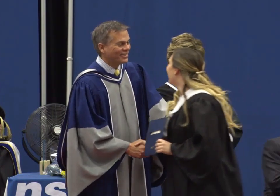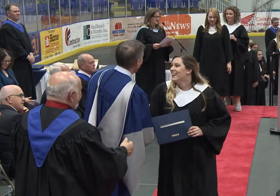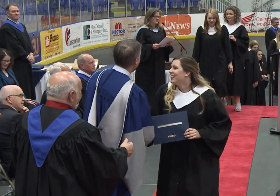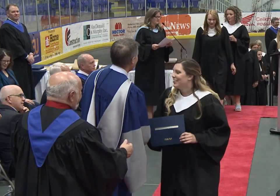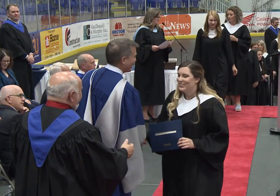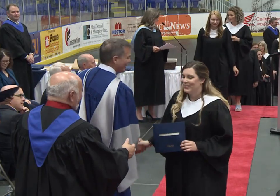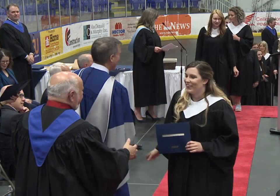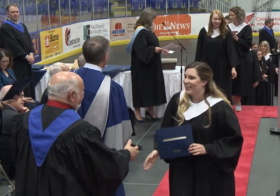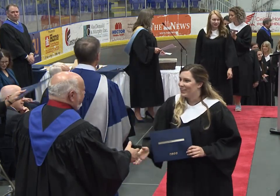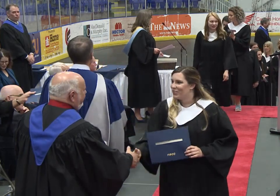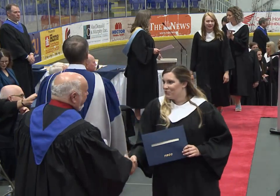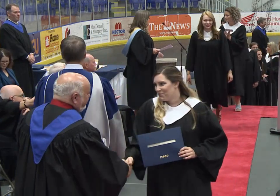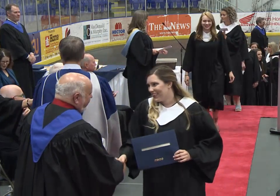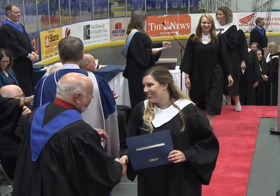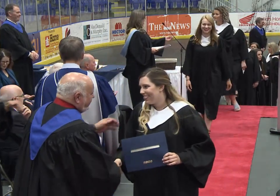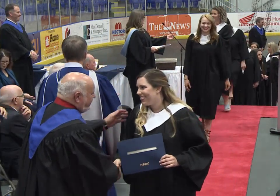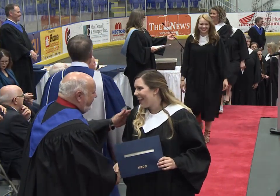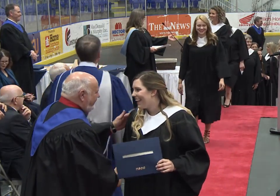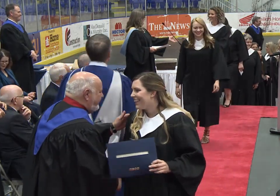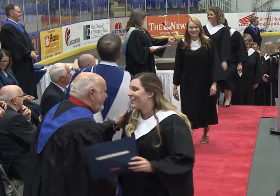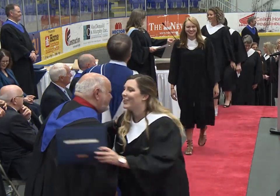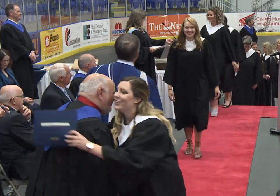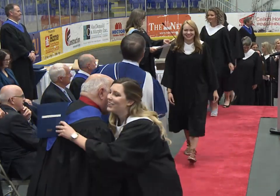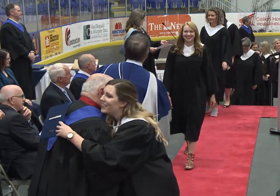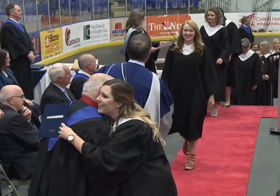Catherine Burton.